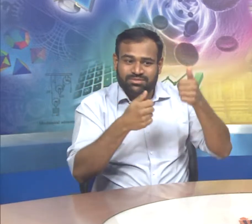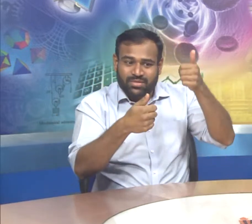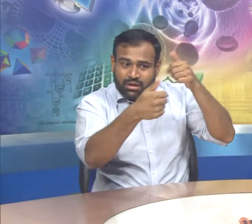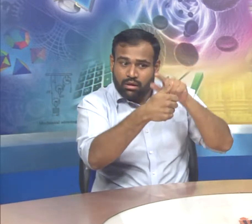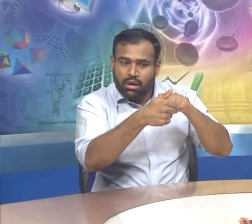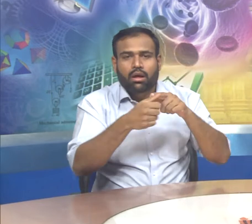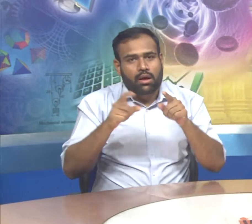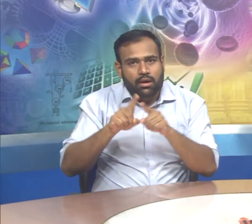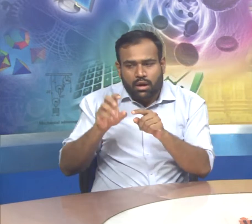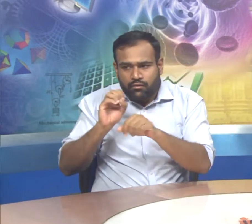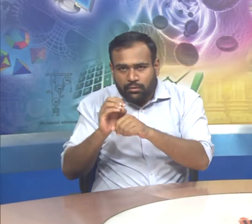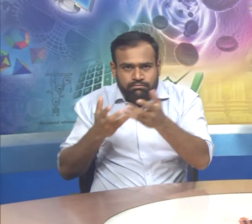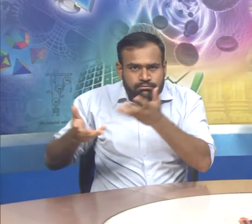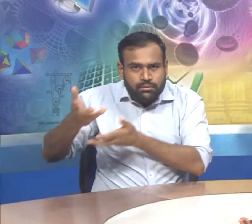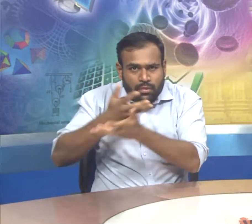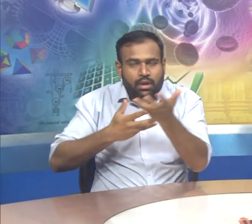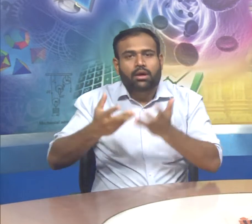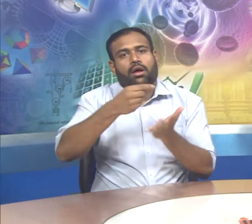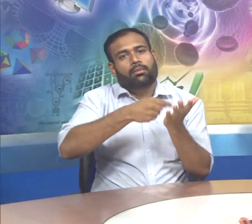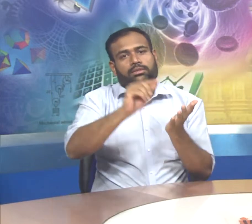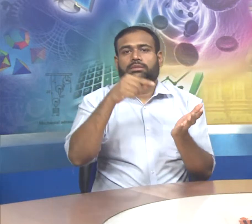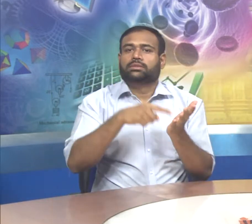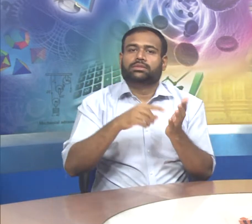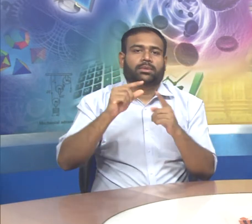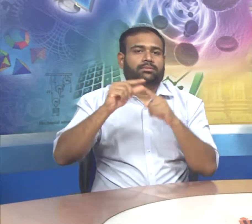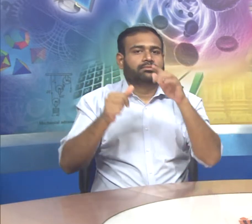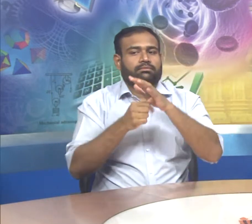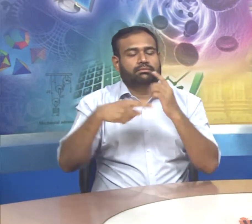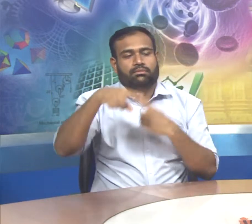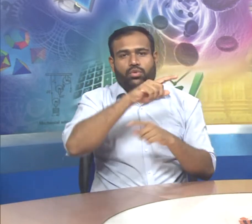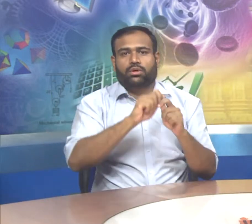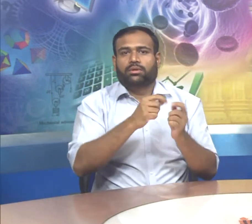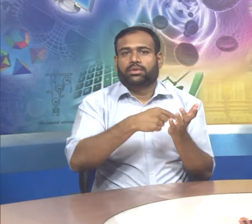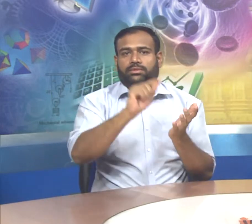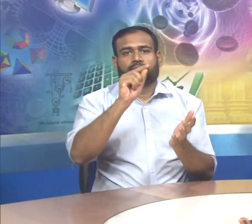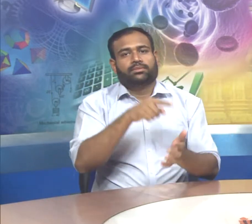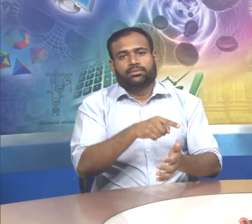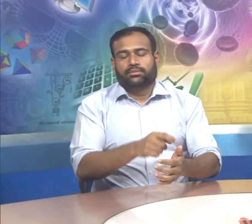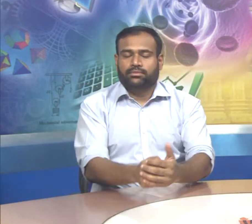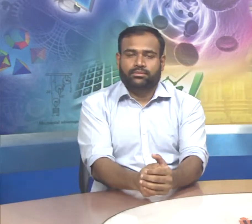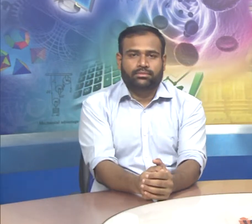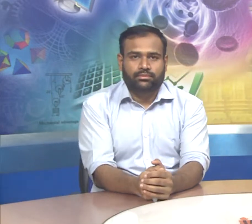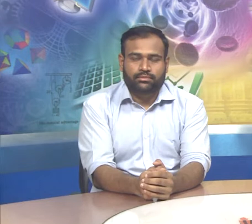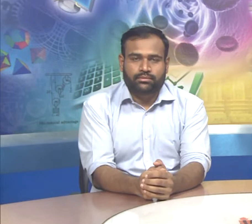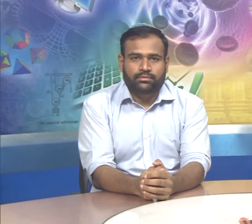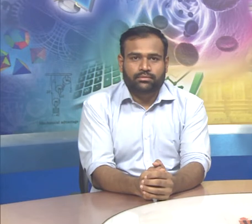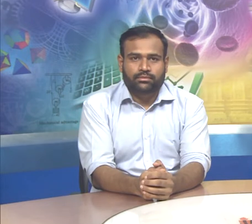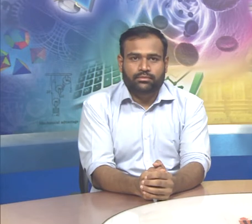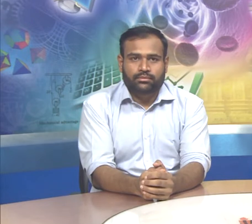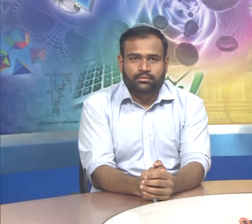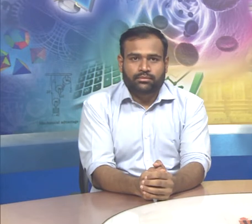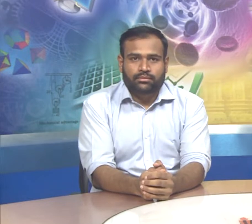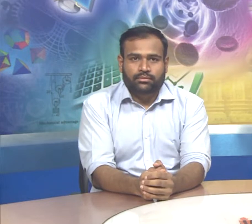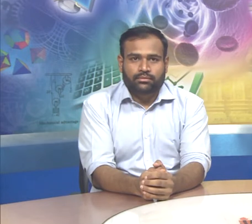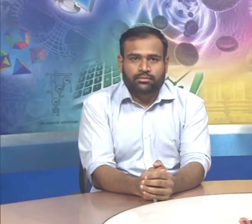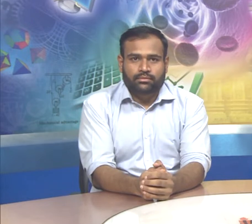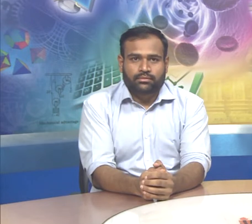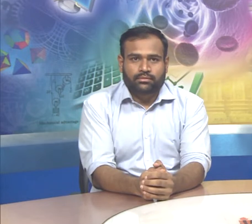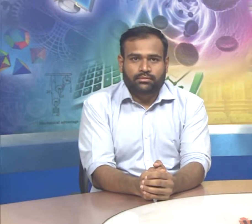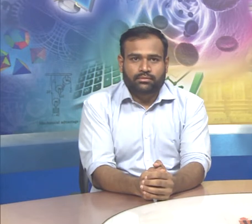of India, although there is no constitutional requirement to do so.